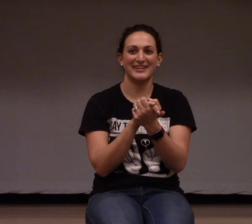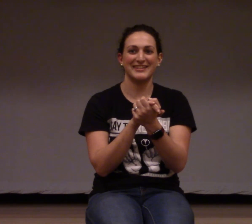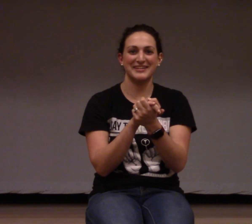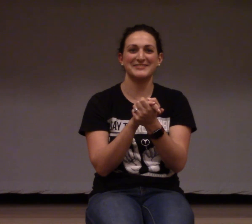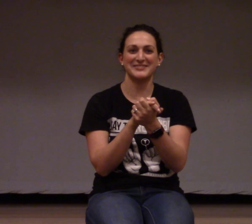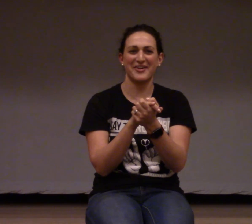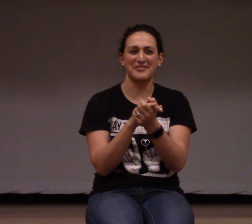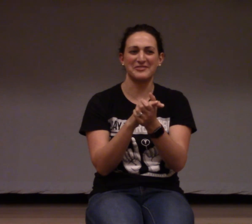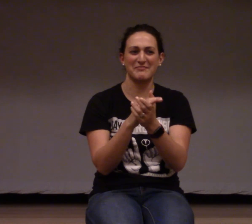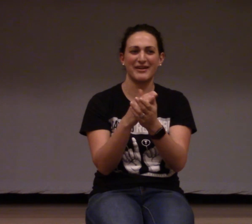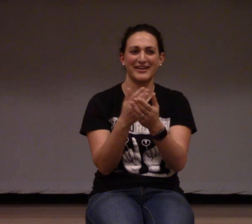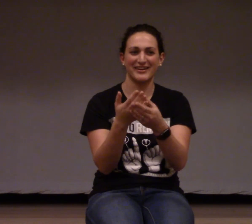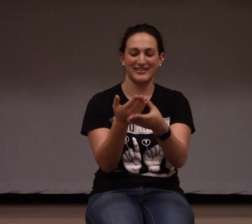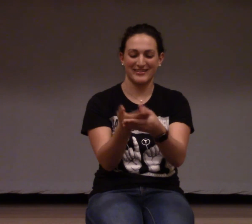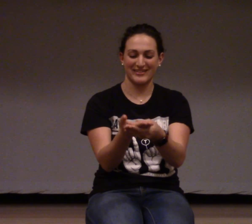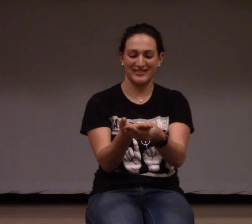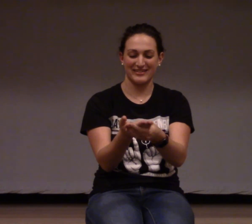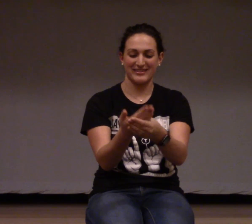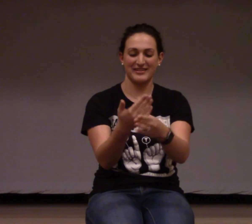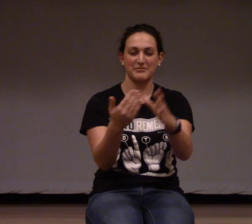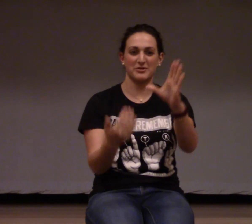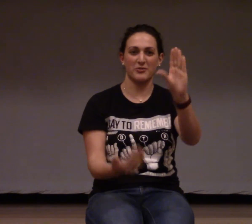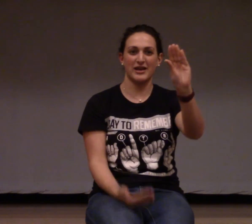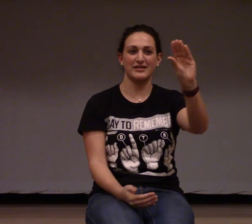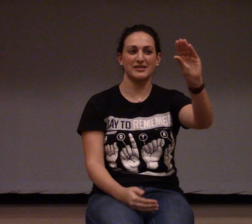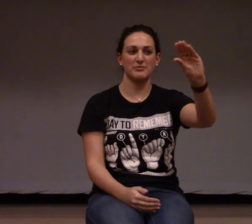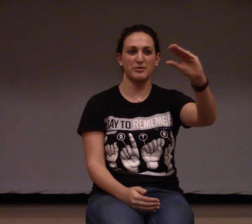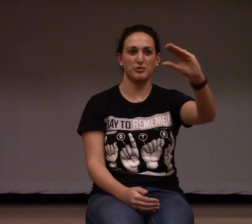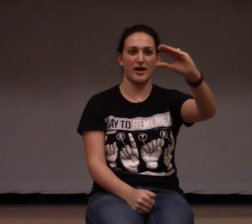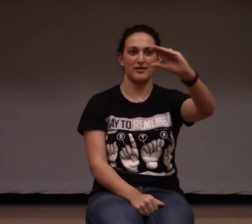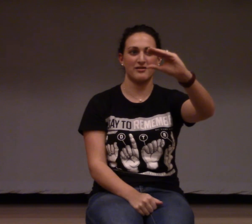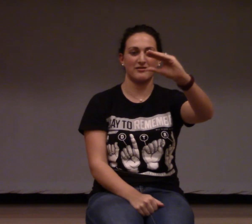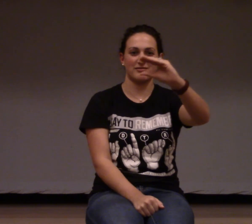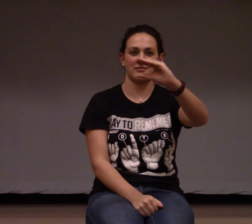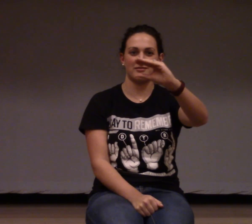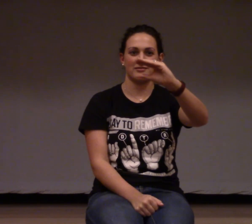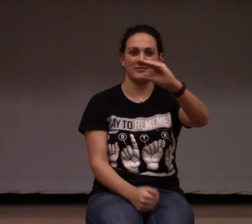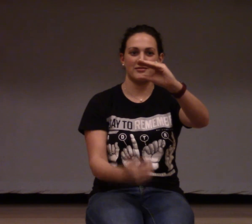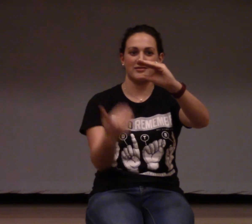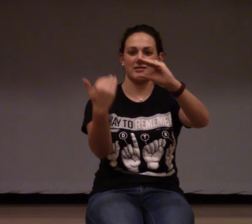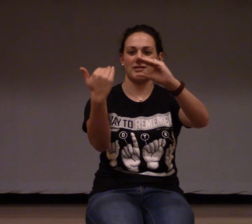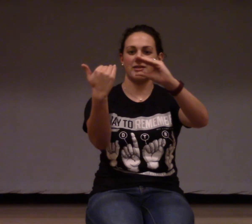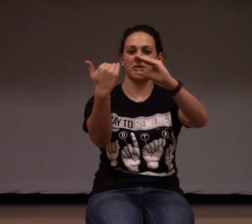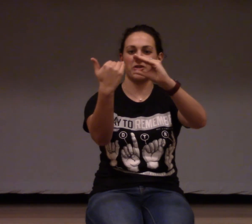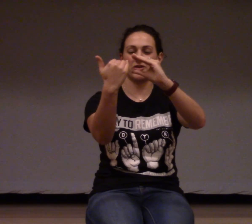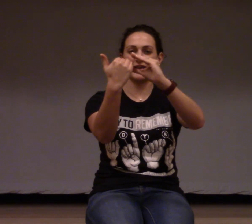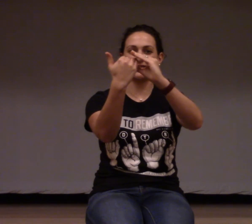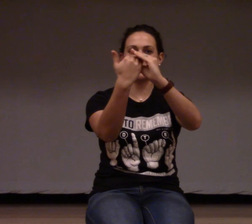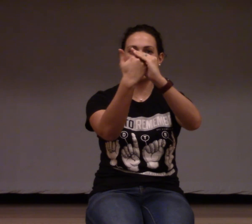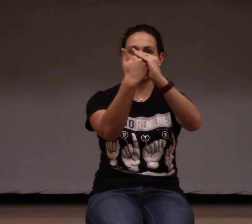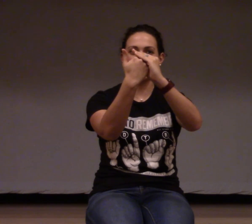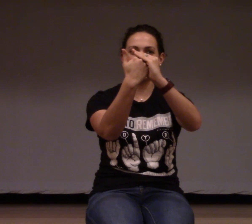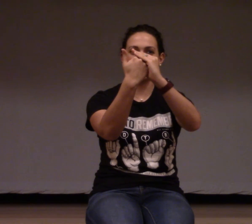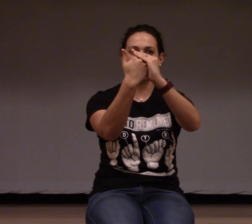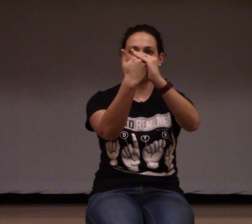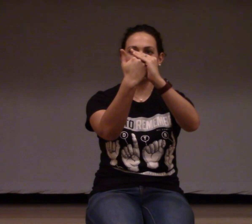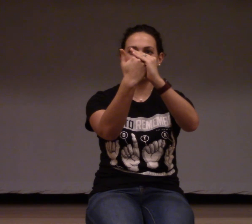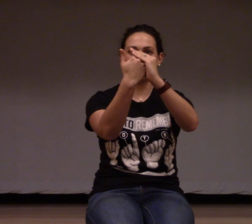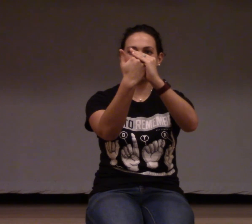This one's a hard one to make. Yep, so one hand is going to be the bread, and your other hand is going to go in it.